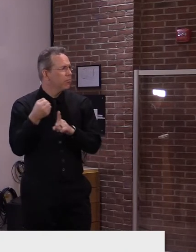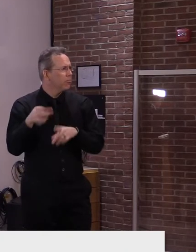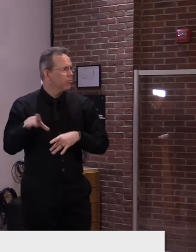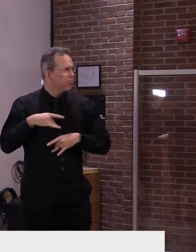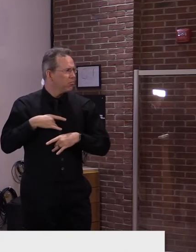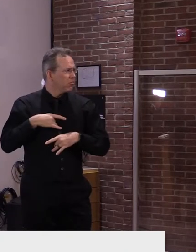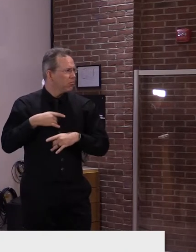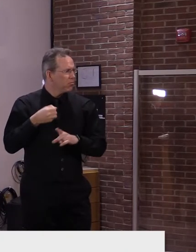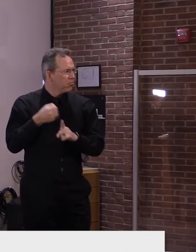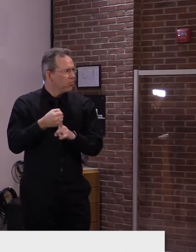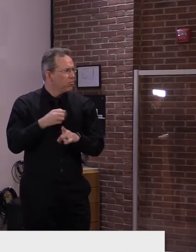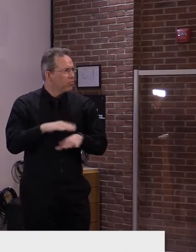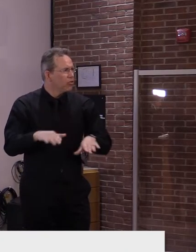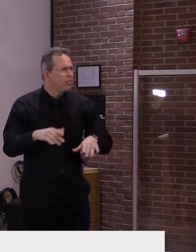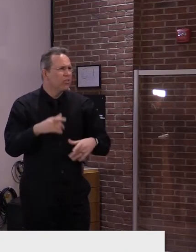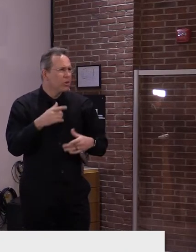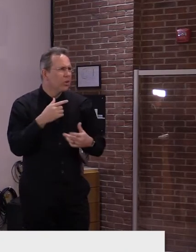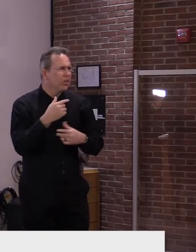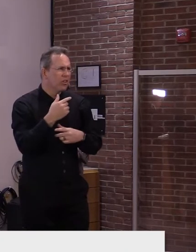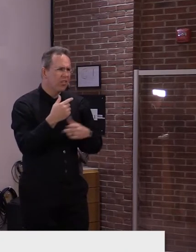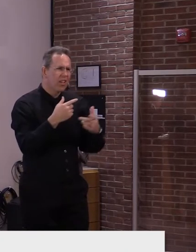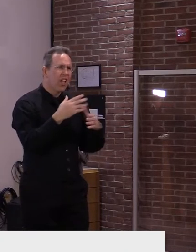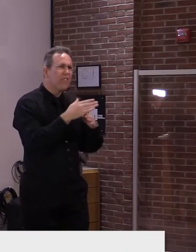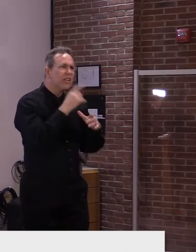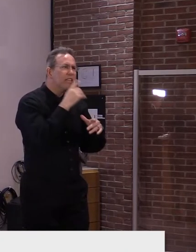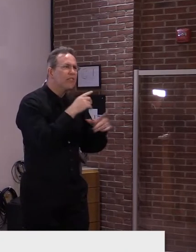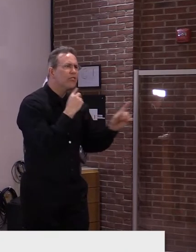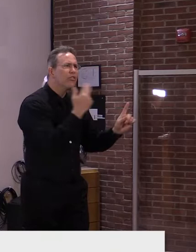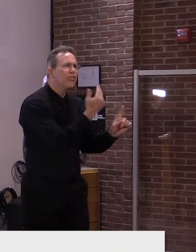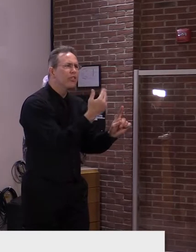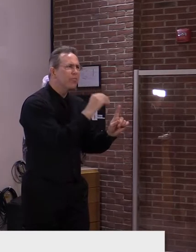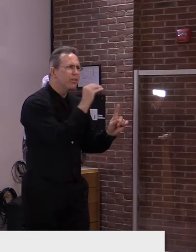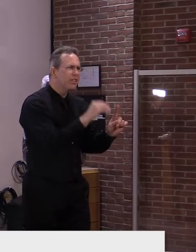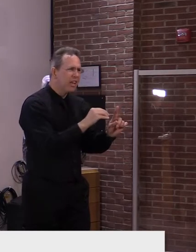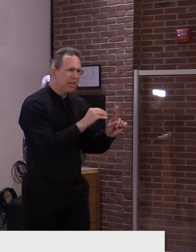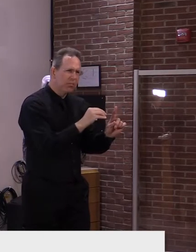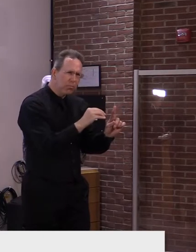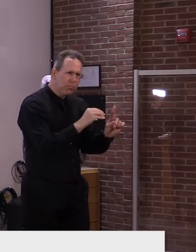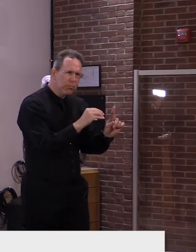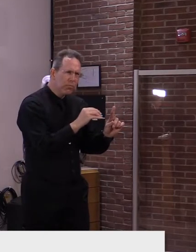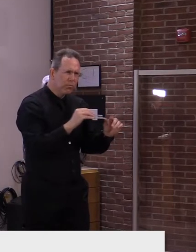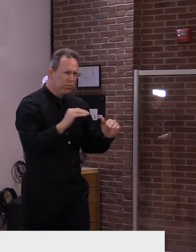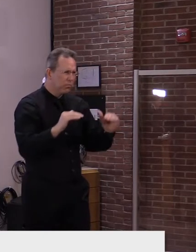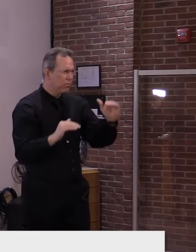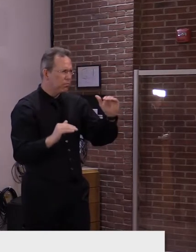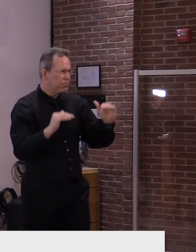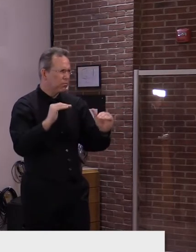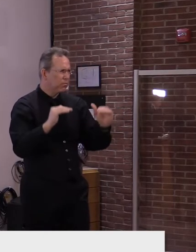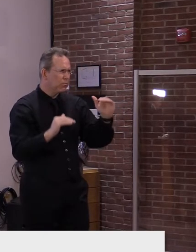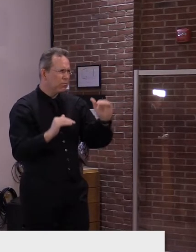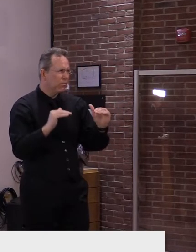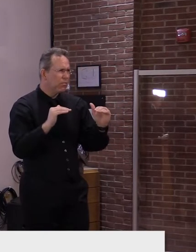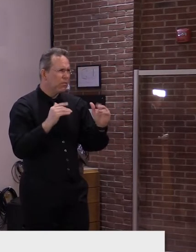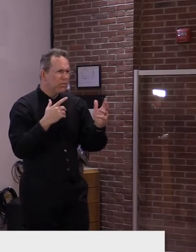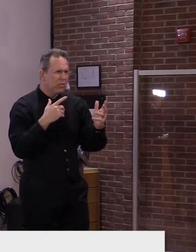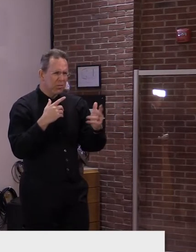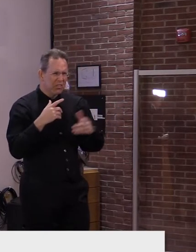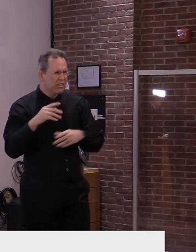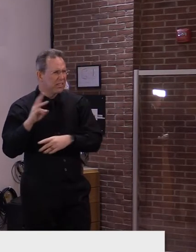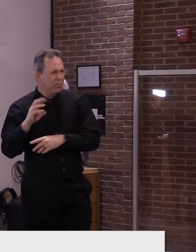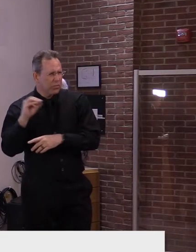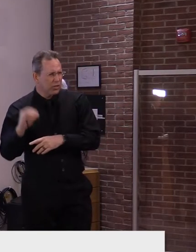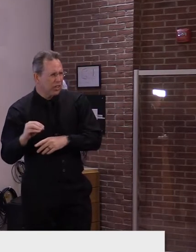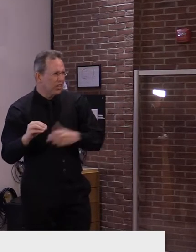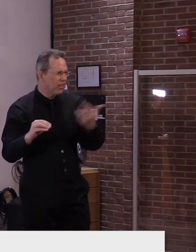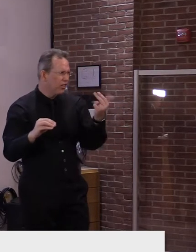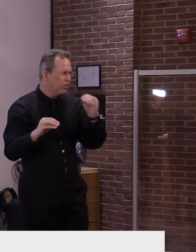than twice the national average for infected children. Governor, what is Vermont not doing that the rest of the nation